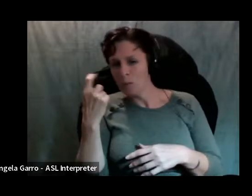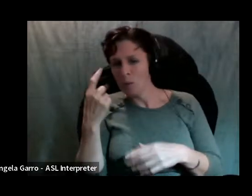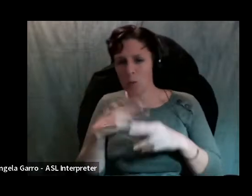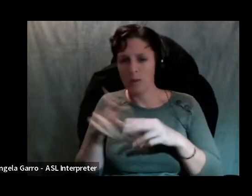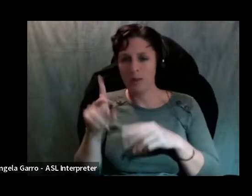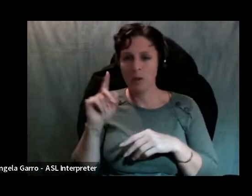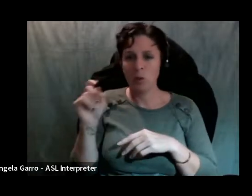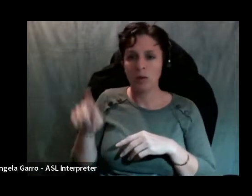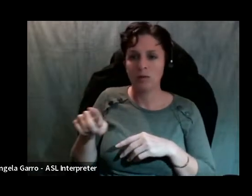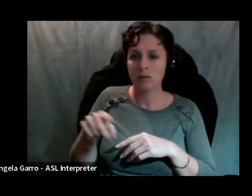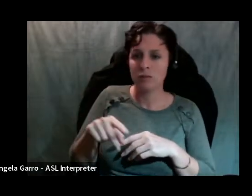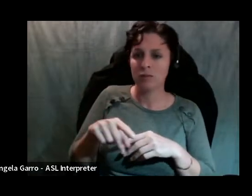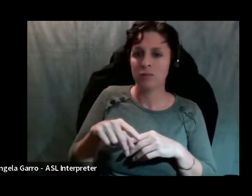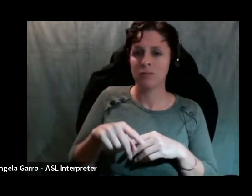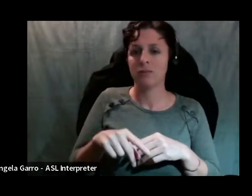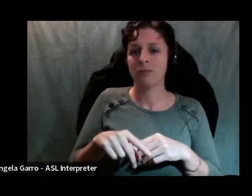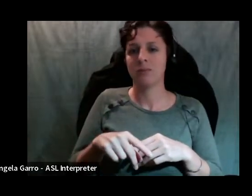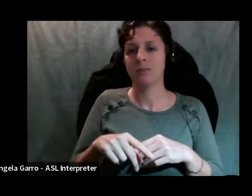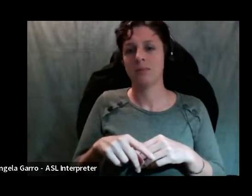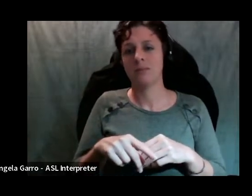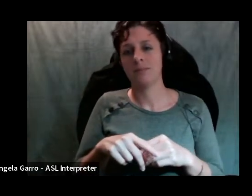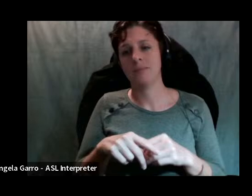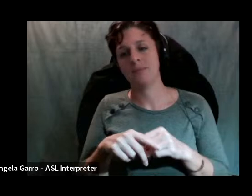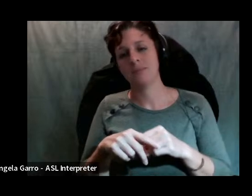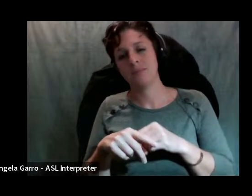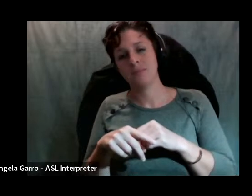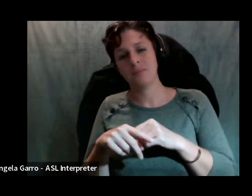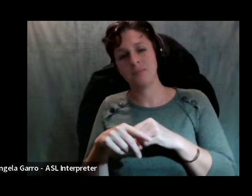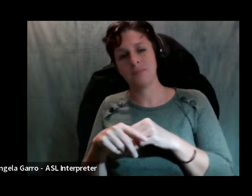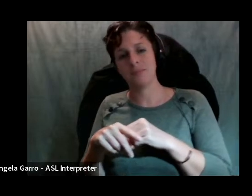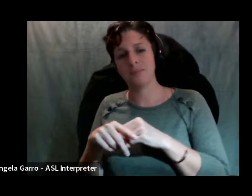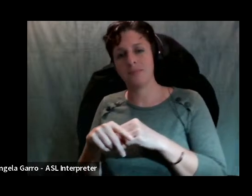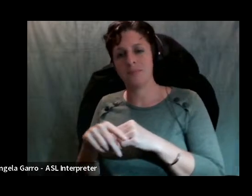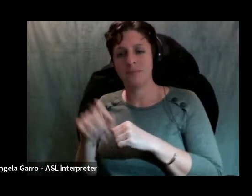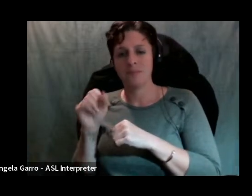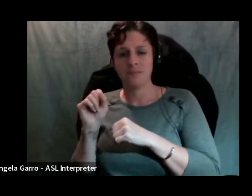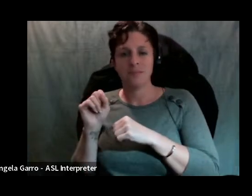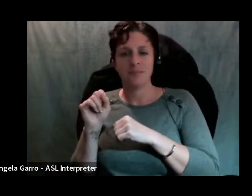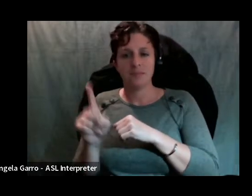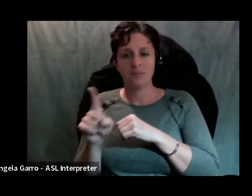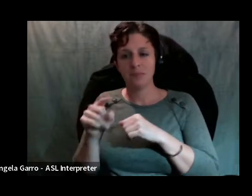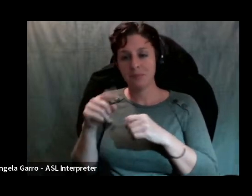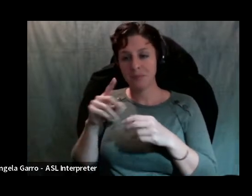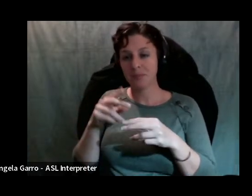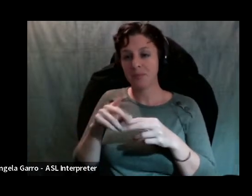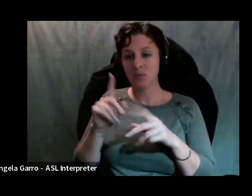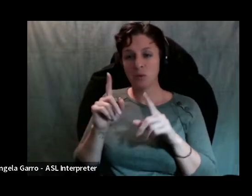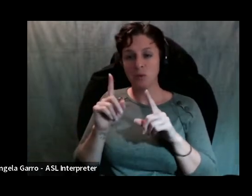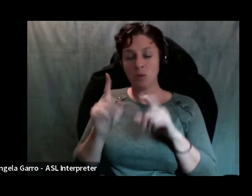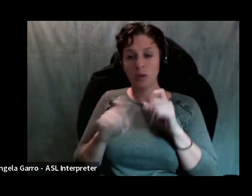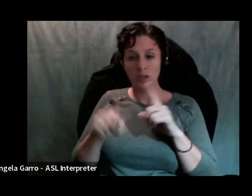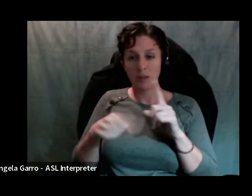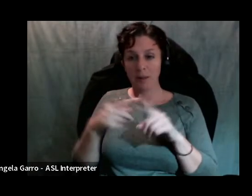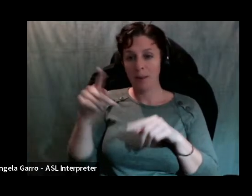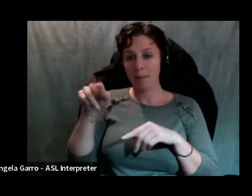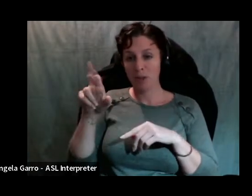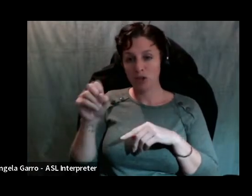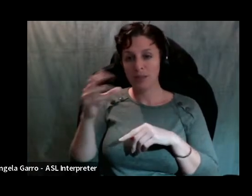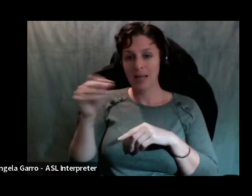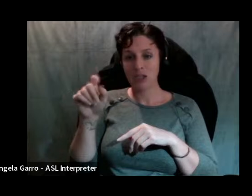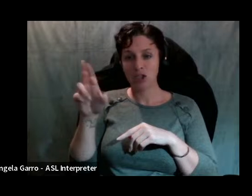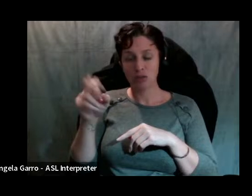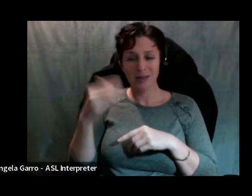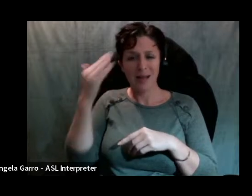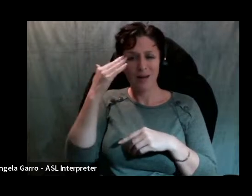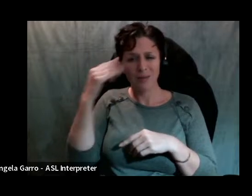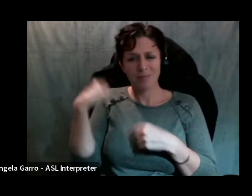Yeah. So I wanted to ask a question about the PERS and STIRS, because I know for the